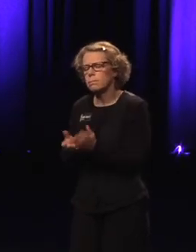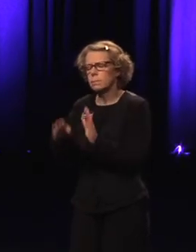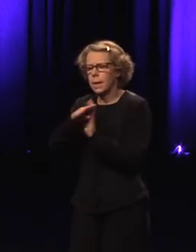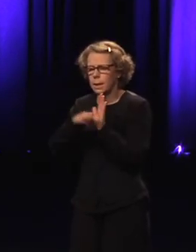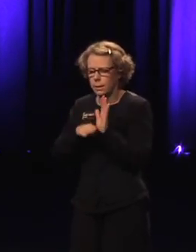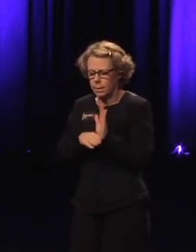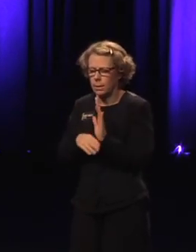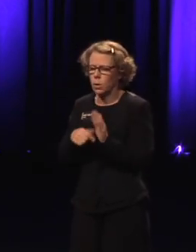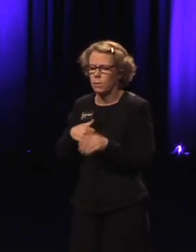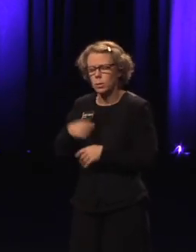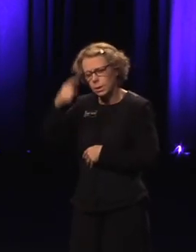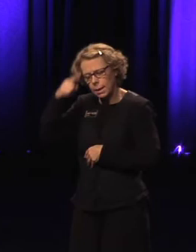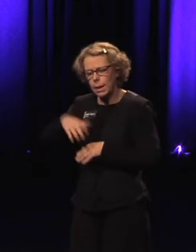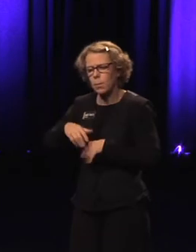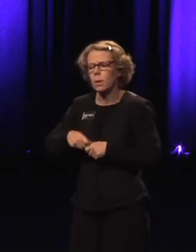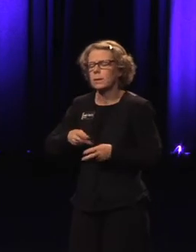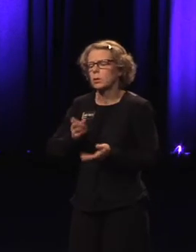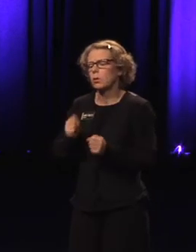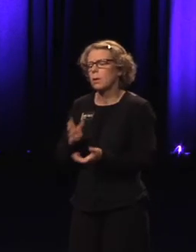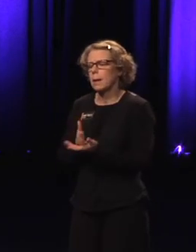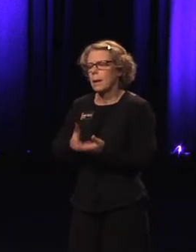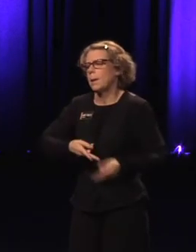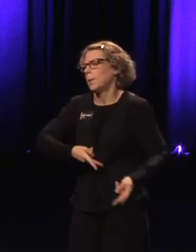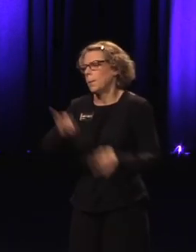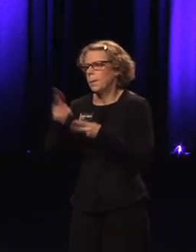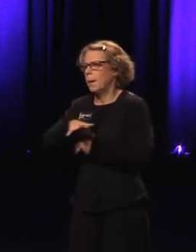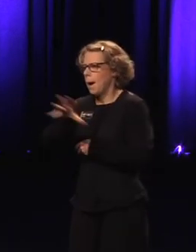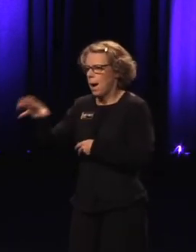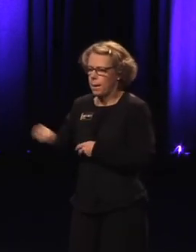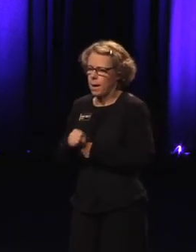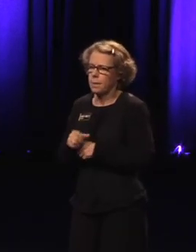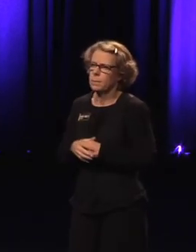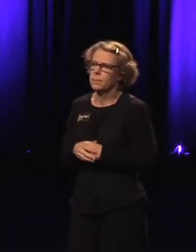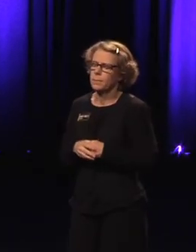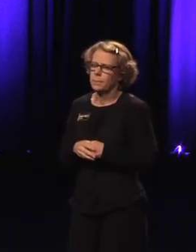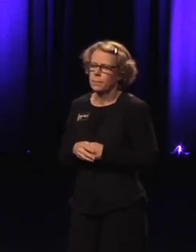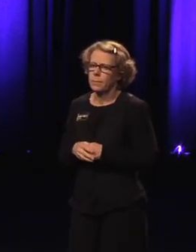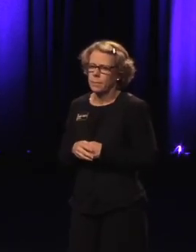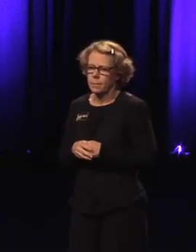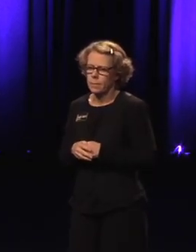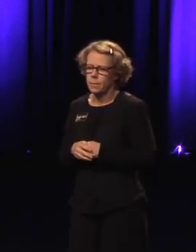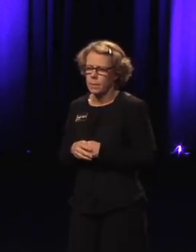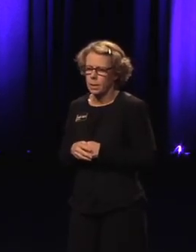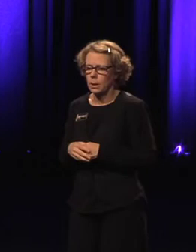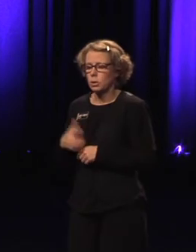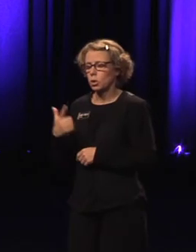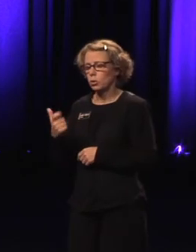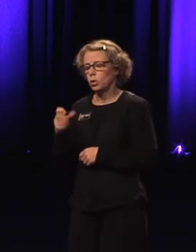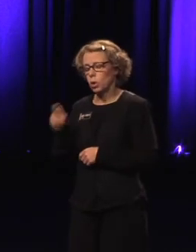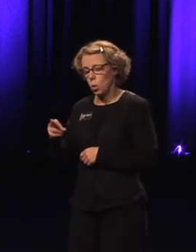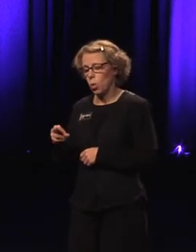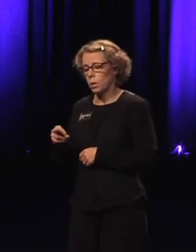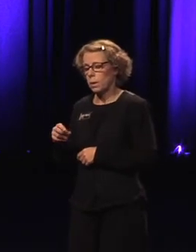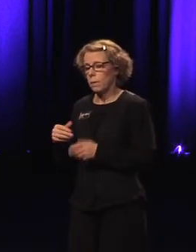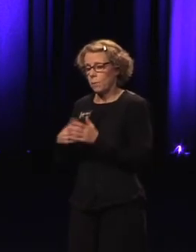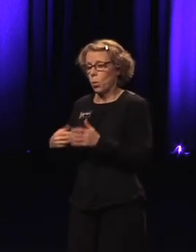universal norms and universal objectives. So really, it's 70 years after the United Nations was set up